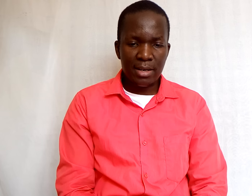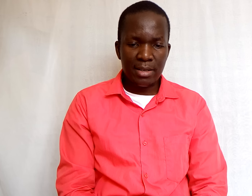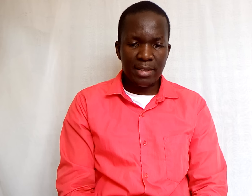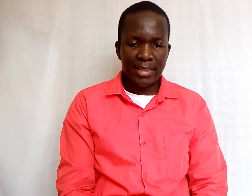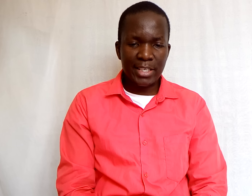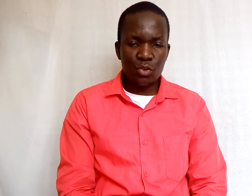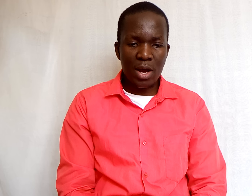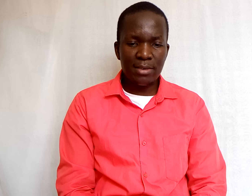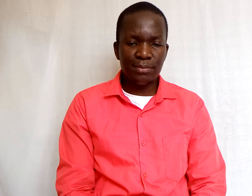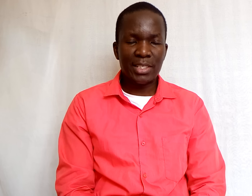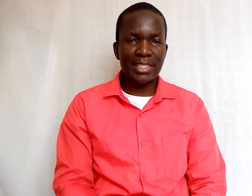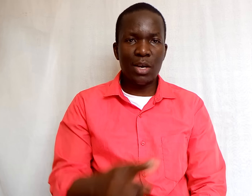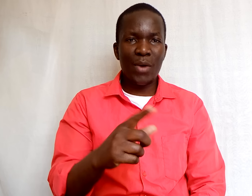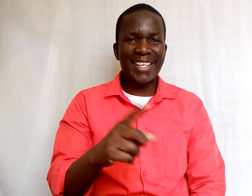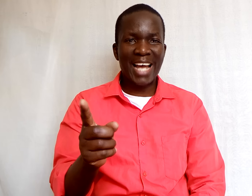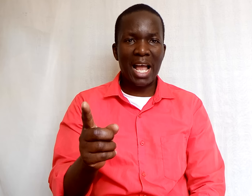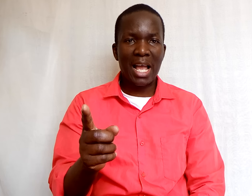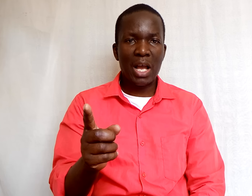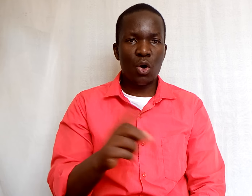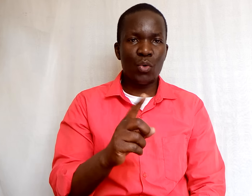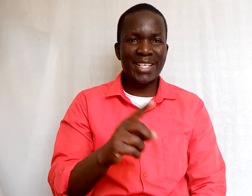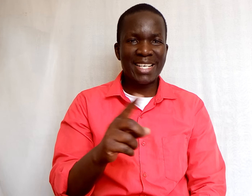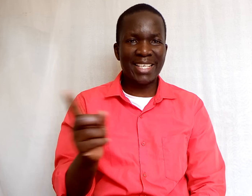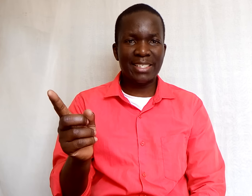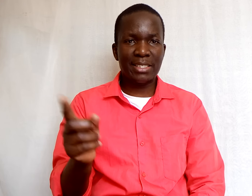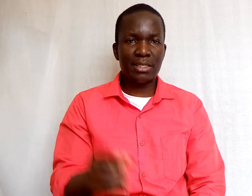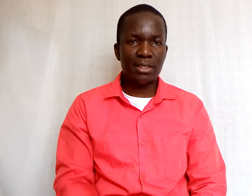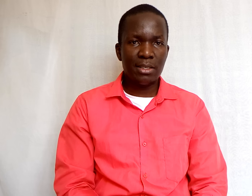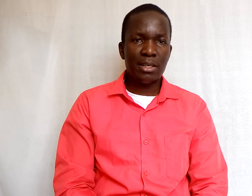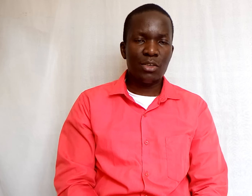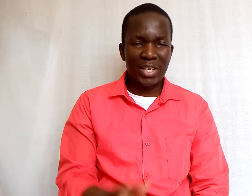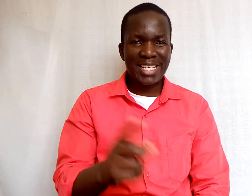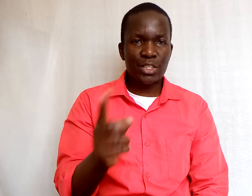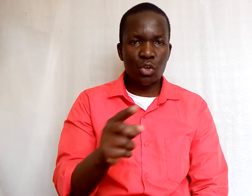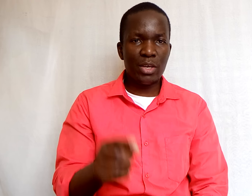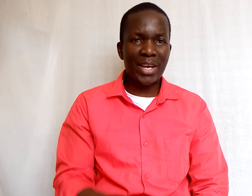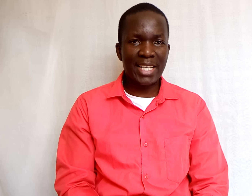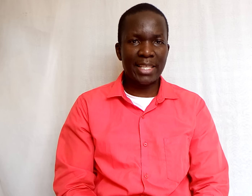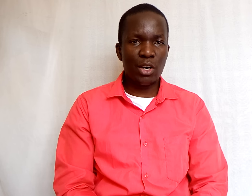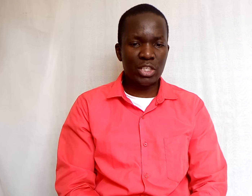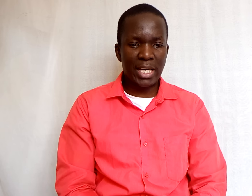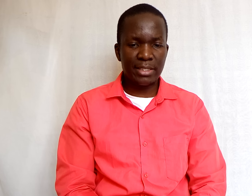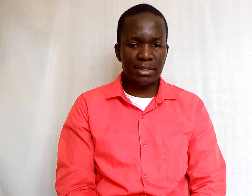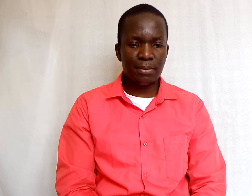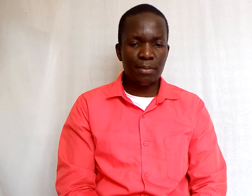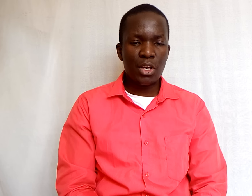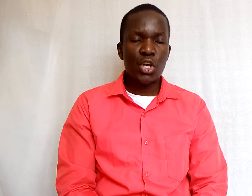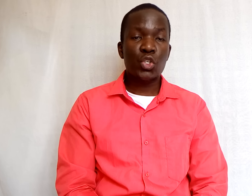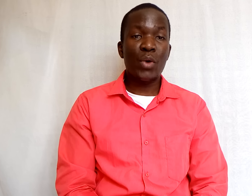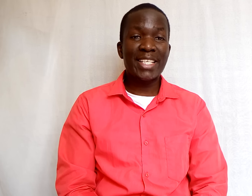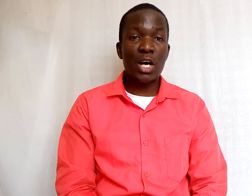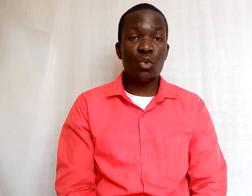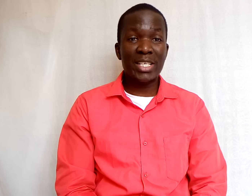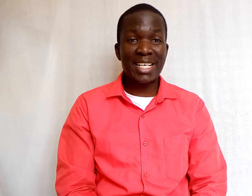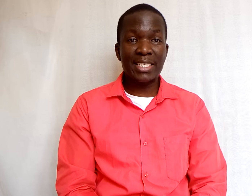The next one is the waiter or waitress. The waitress or the waiter in the hotels. So waiter or waitress is